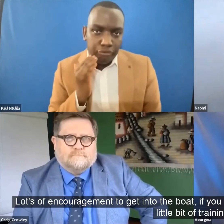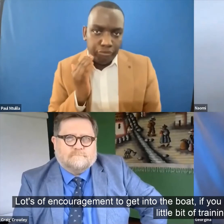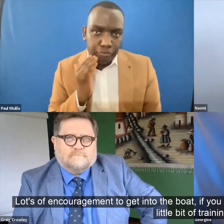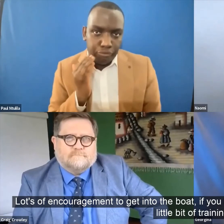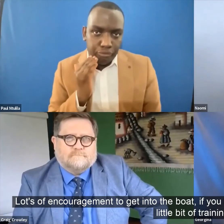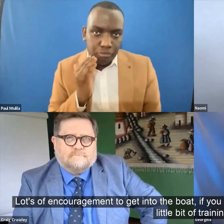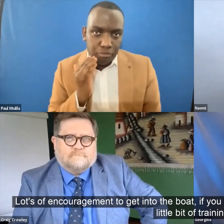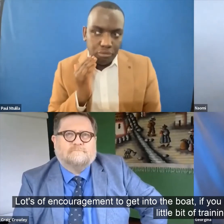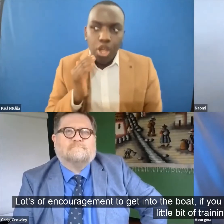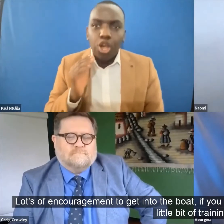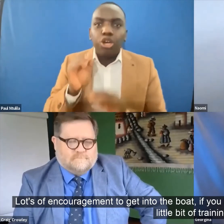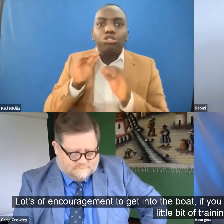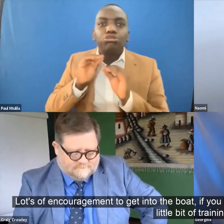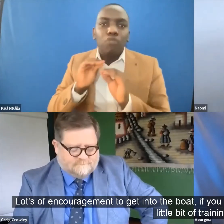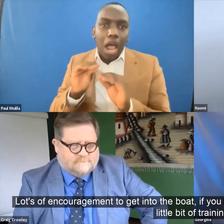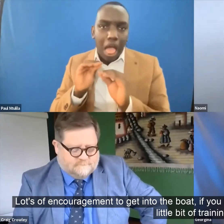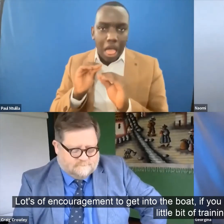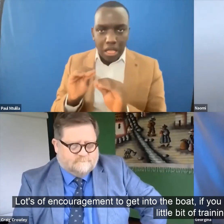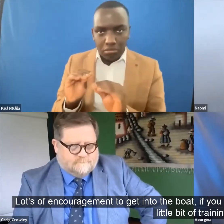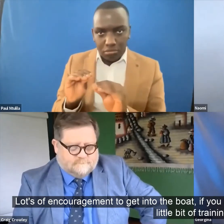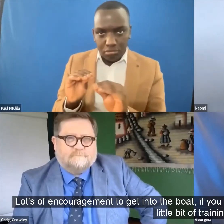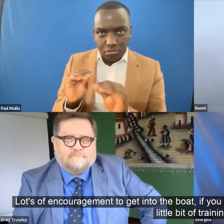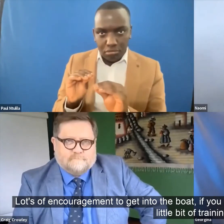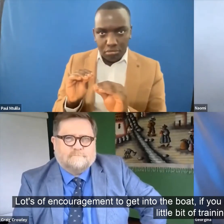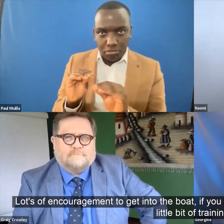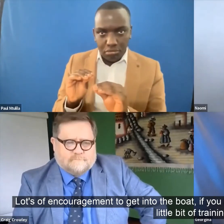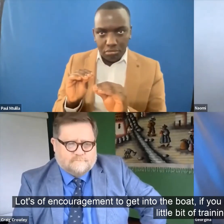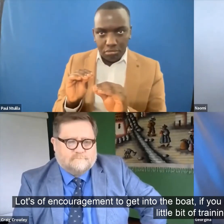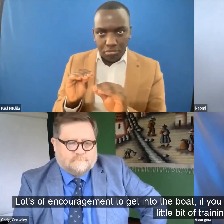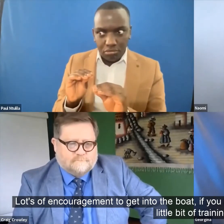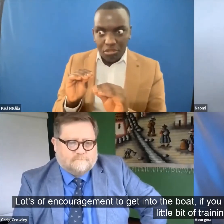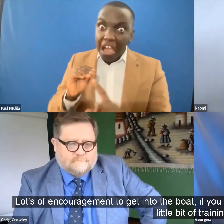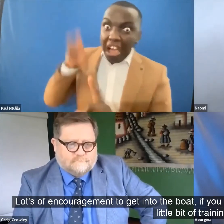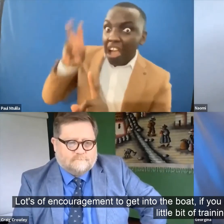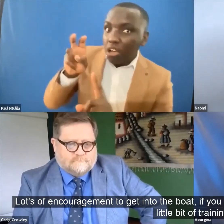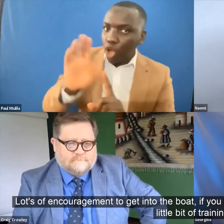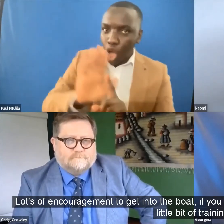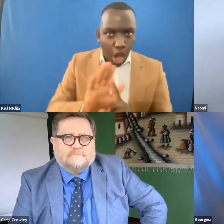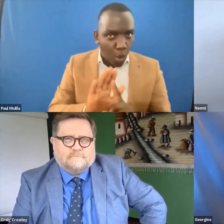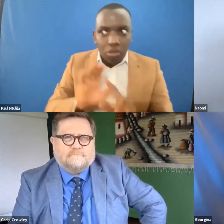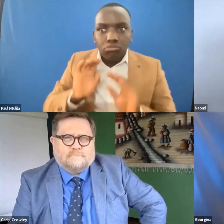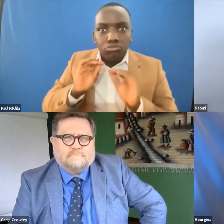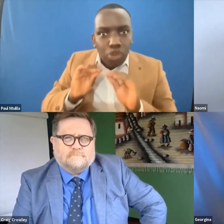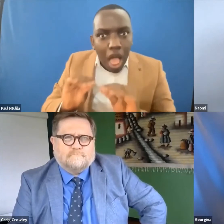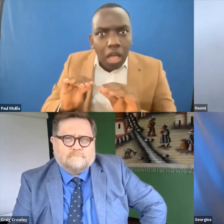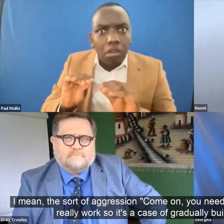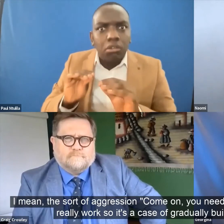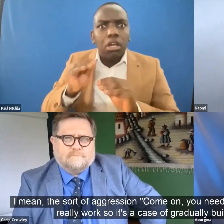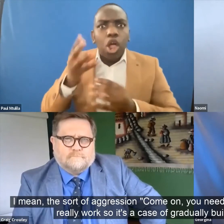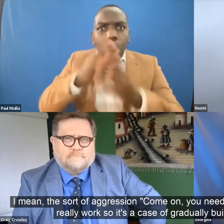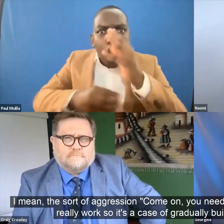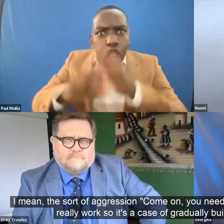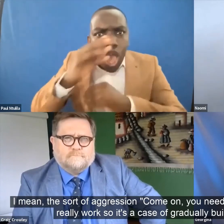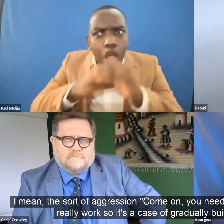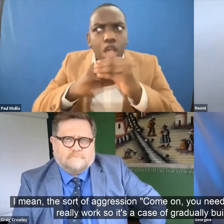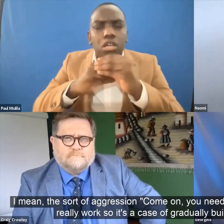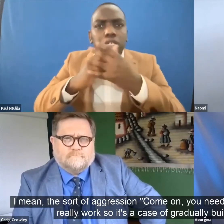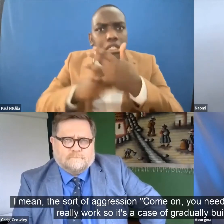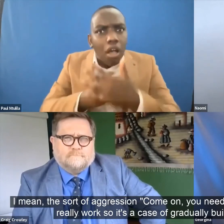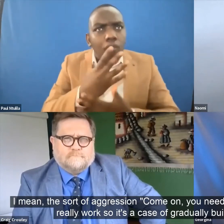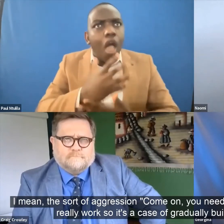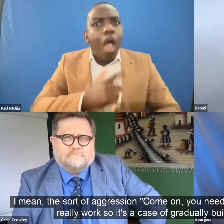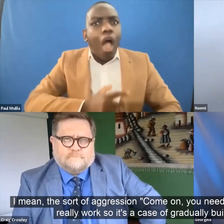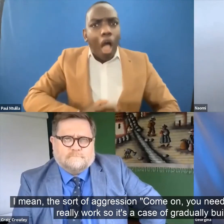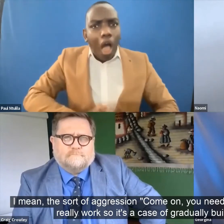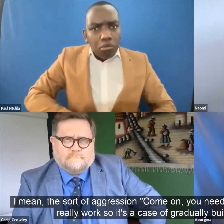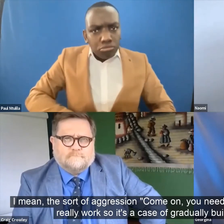into the boat, if you like. Maybe a little bit of soft touch, a little bit of training. I mean, the sort of aggressive, come on, you